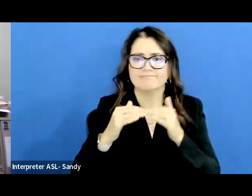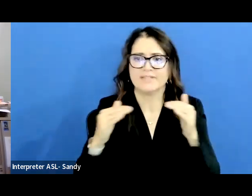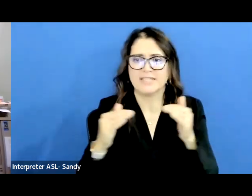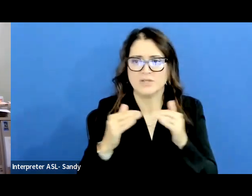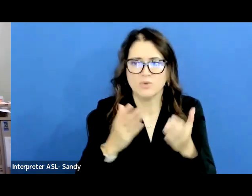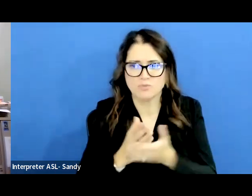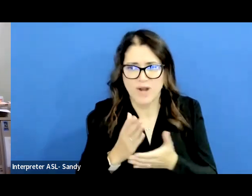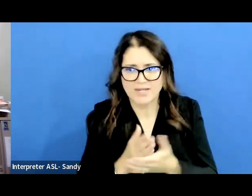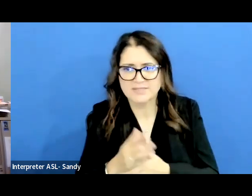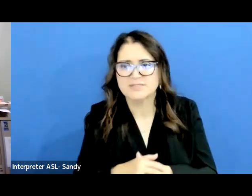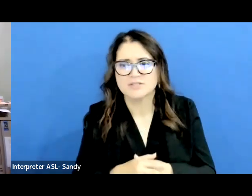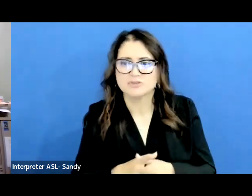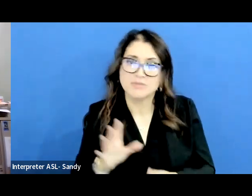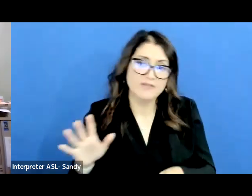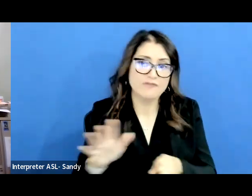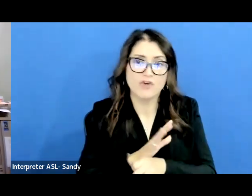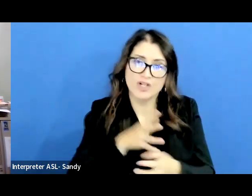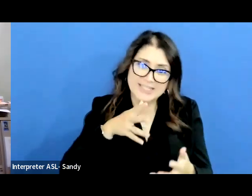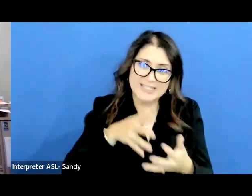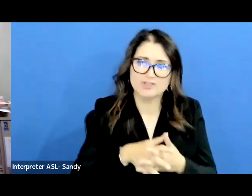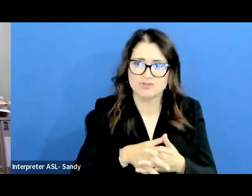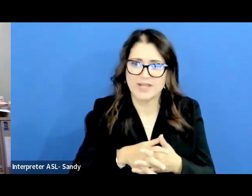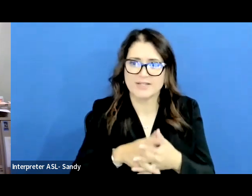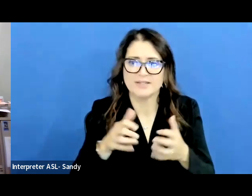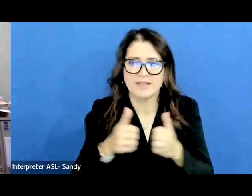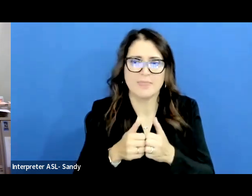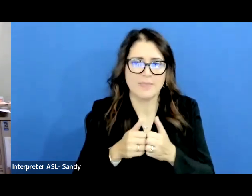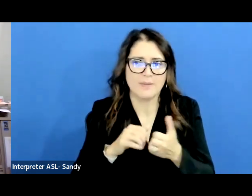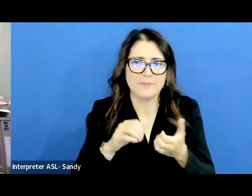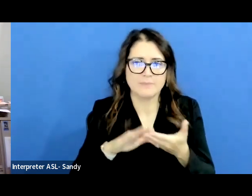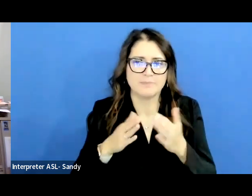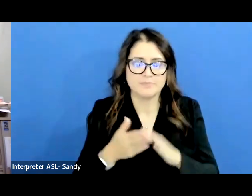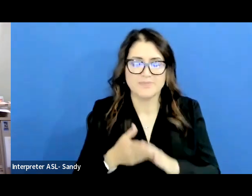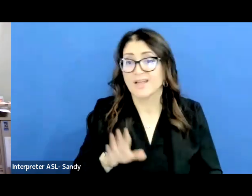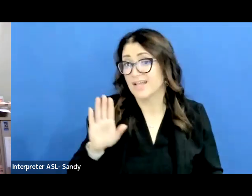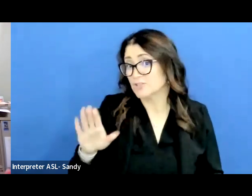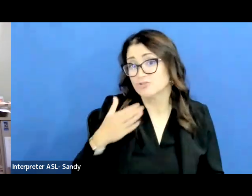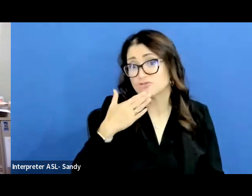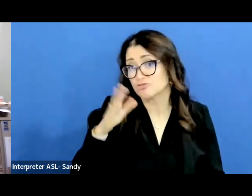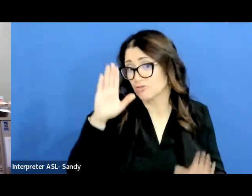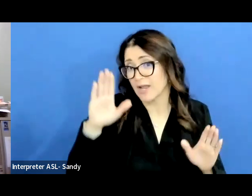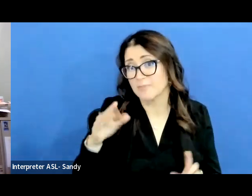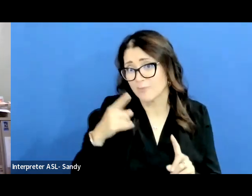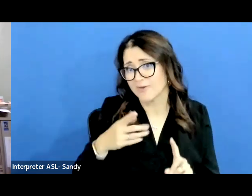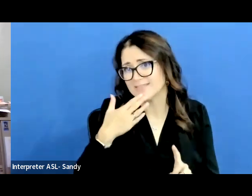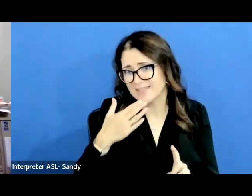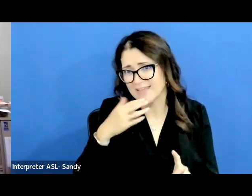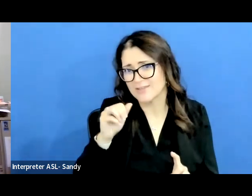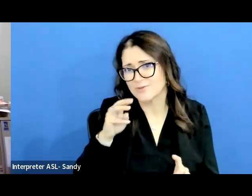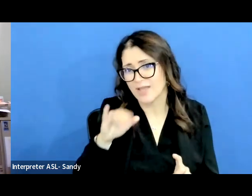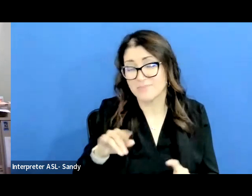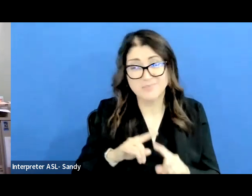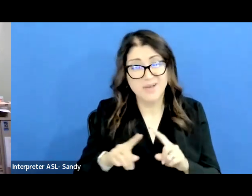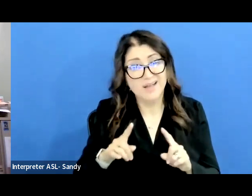couldn't agree more, Amy. Thank you for making that great point. It's just that sometimes there's so much resistance in farm